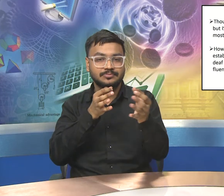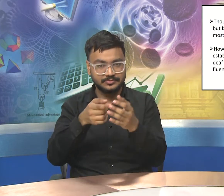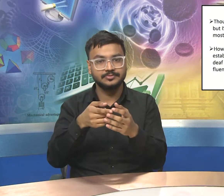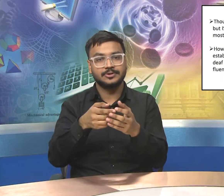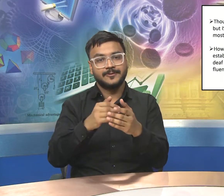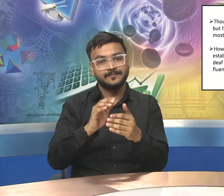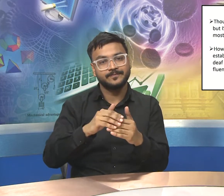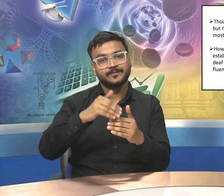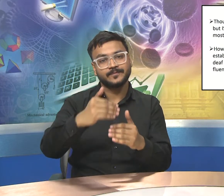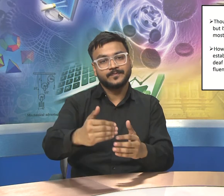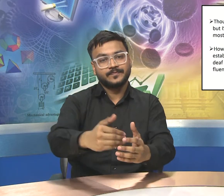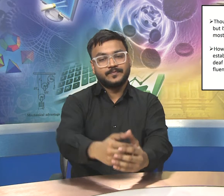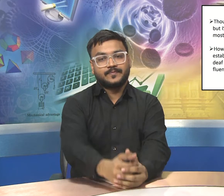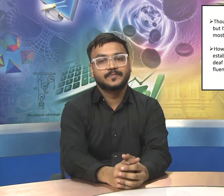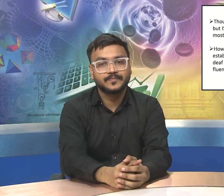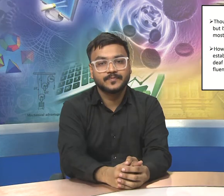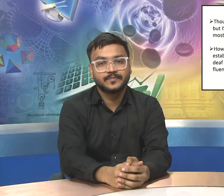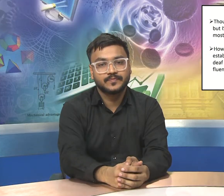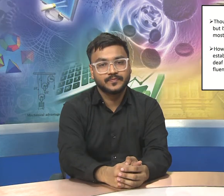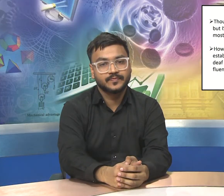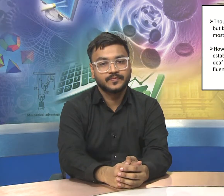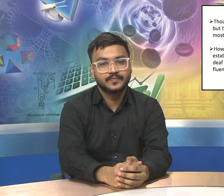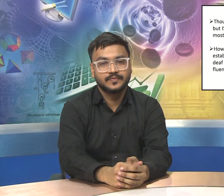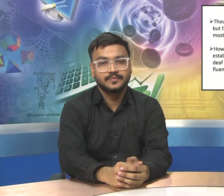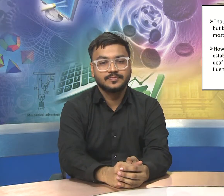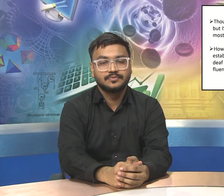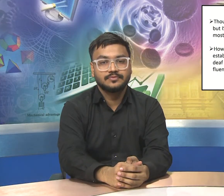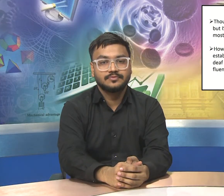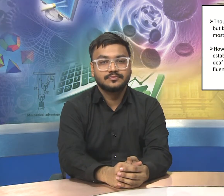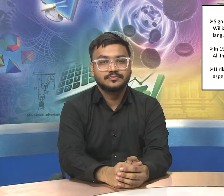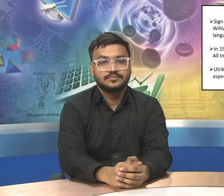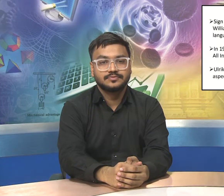sign language was used there freely and fluently.